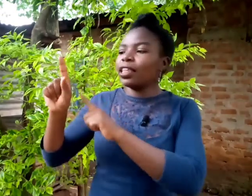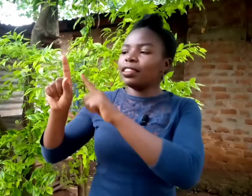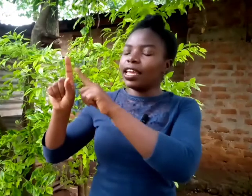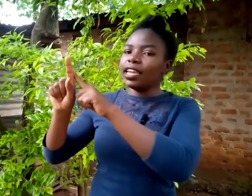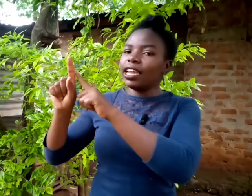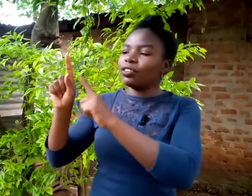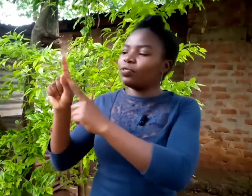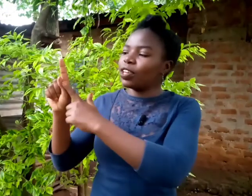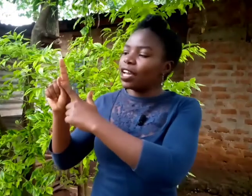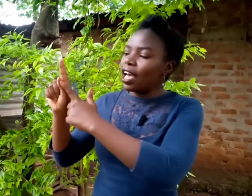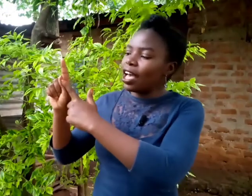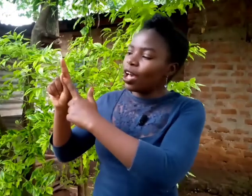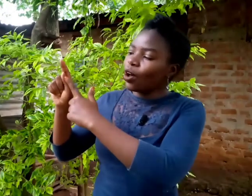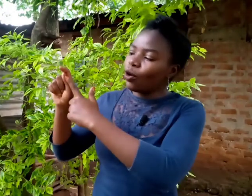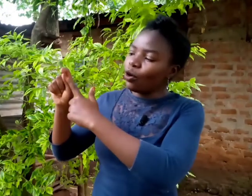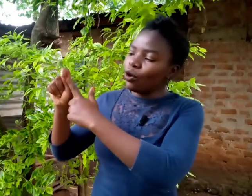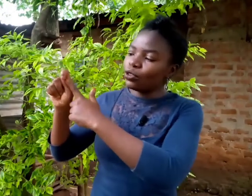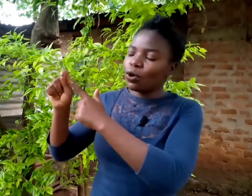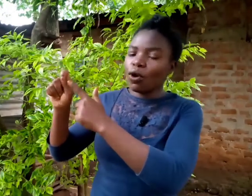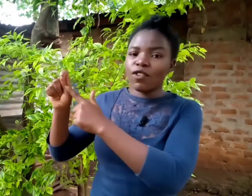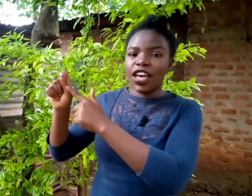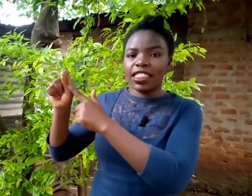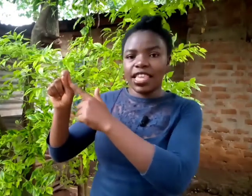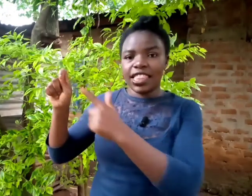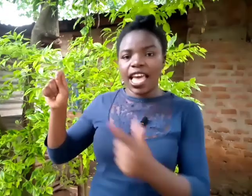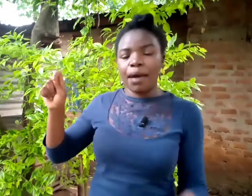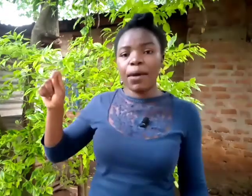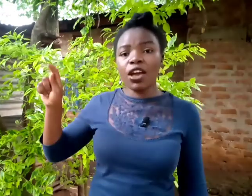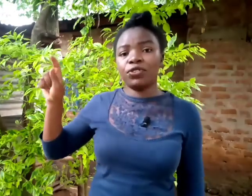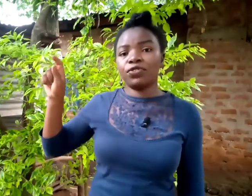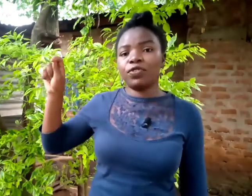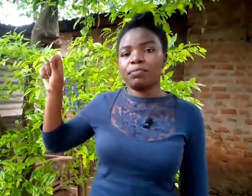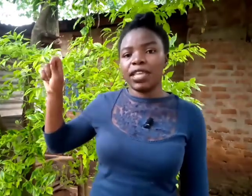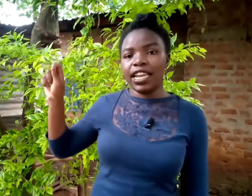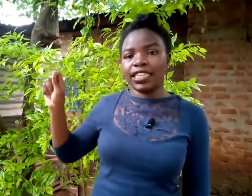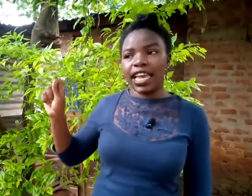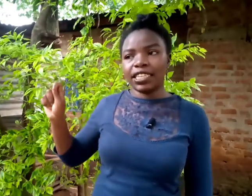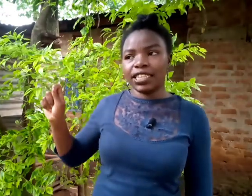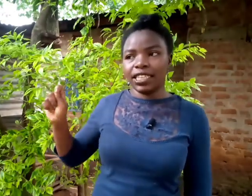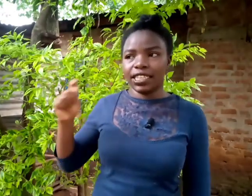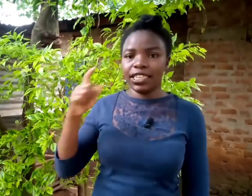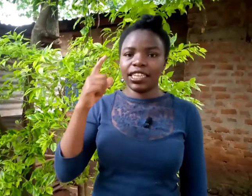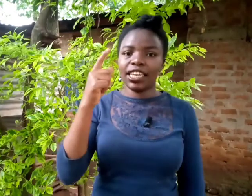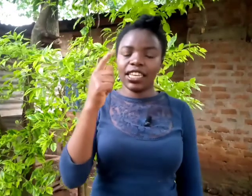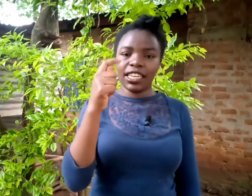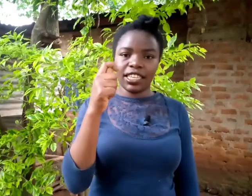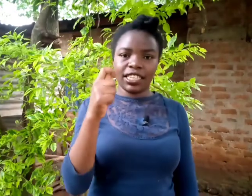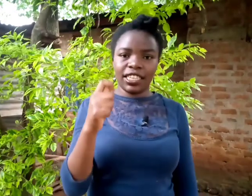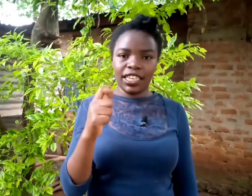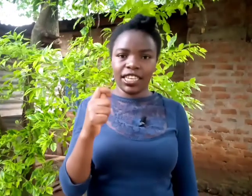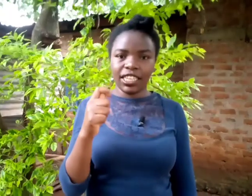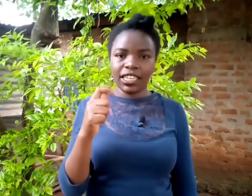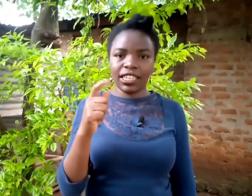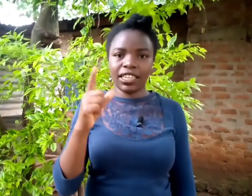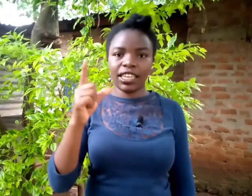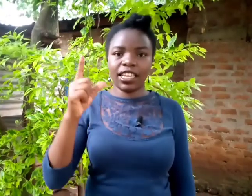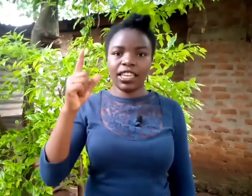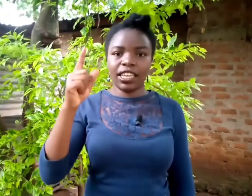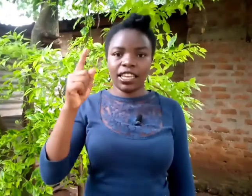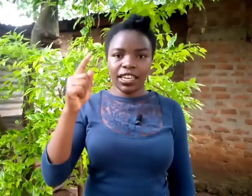The index finger goes over the thumb to form the letter T. T,